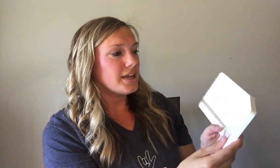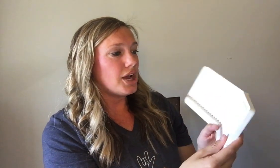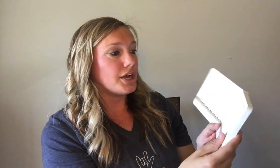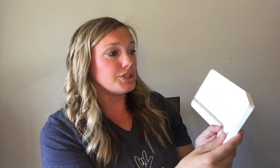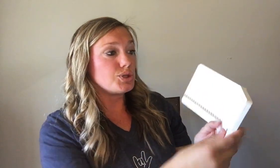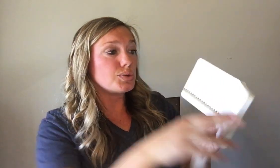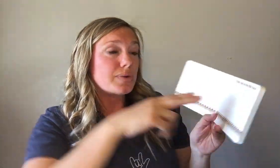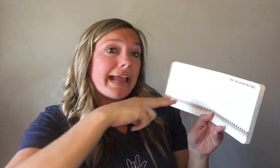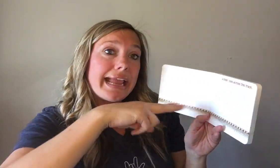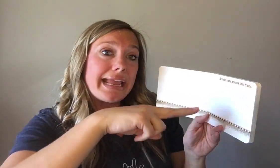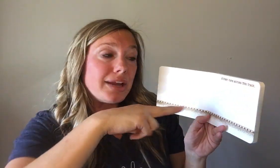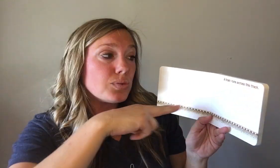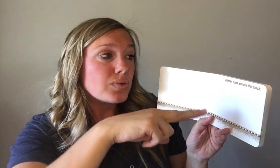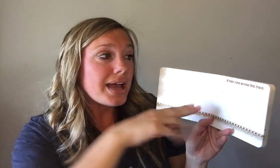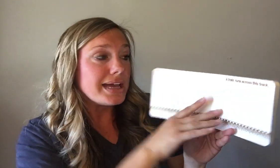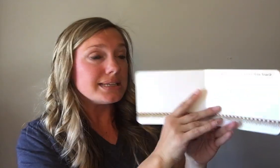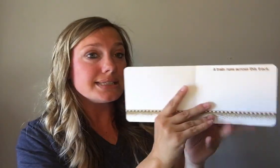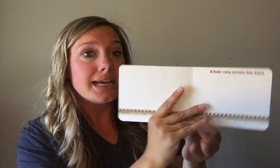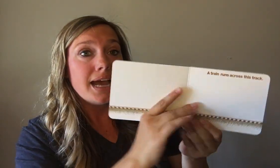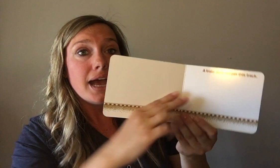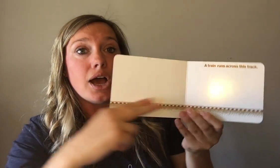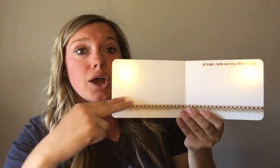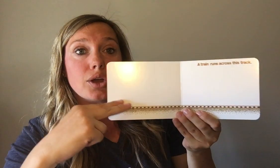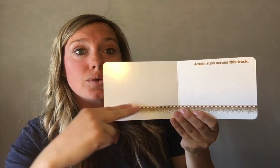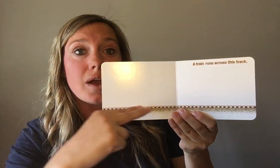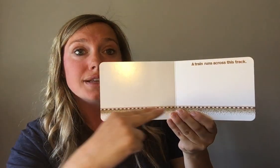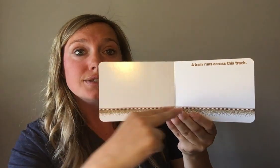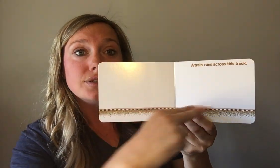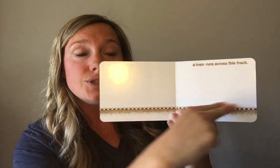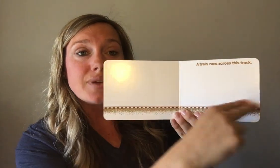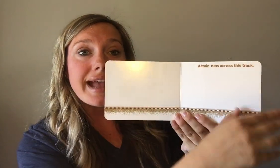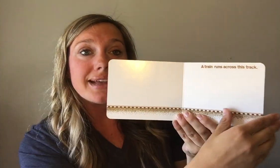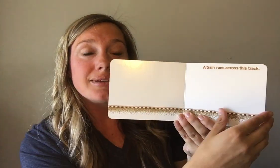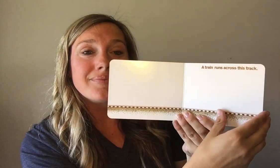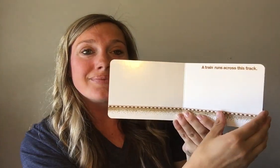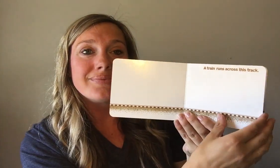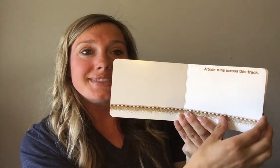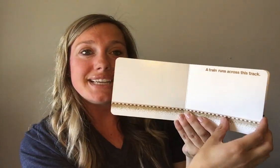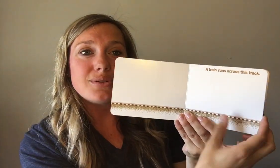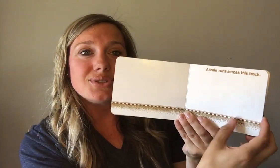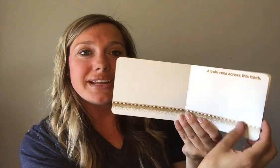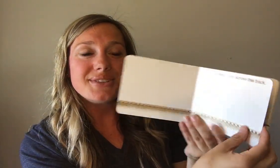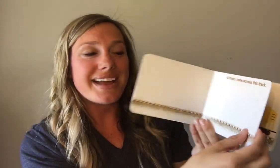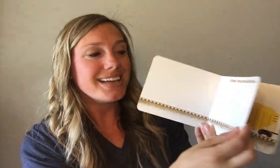A train runs across the track. See those train tracks?